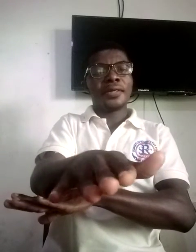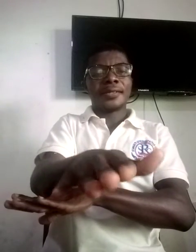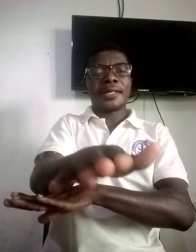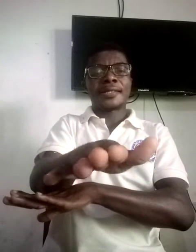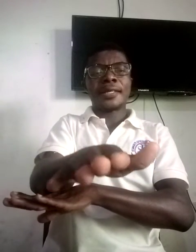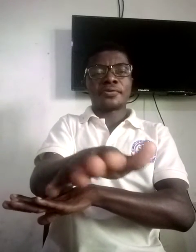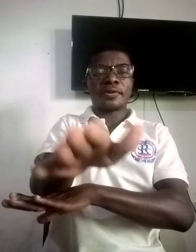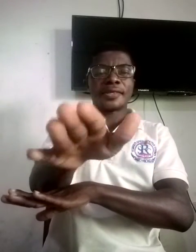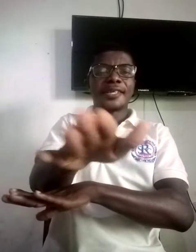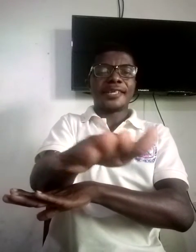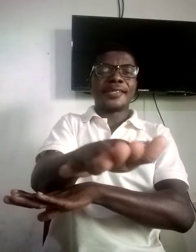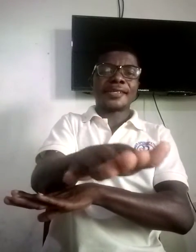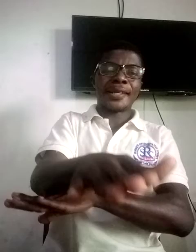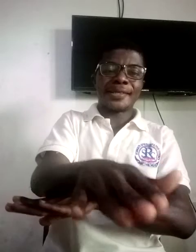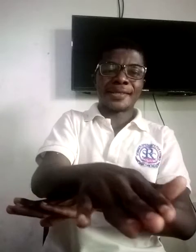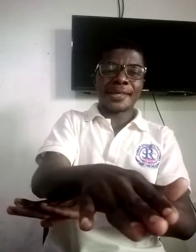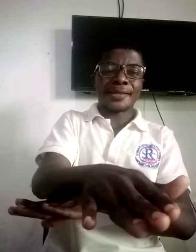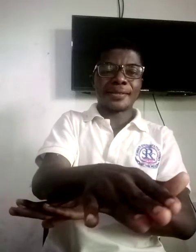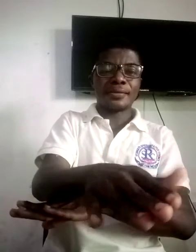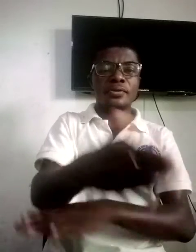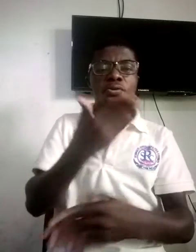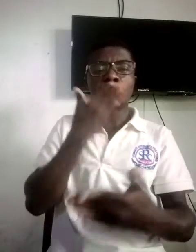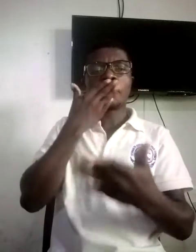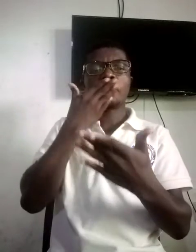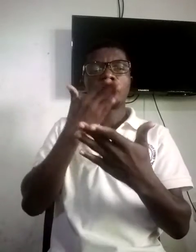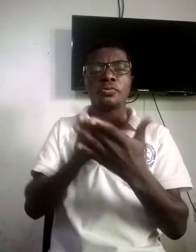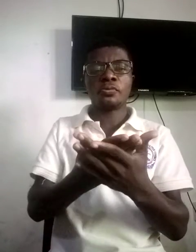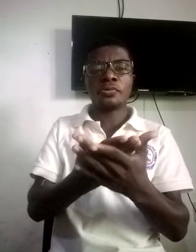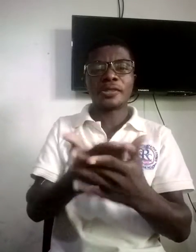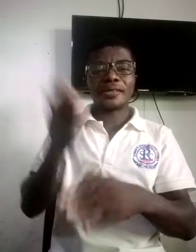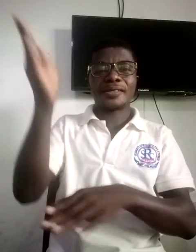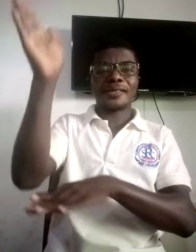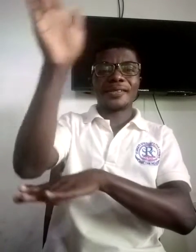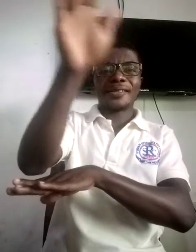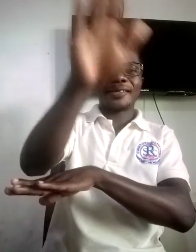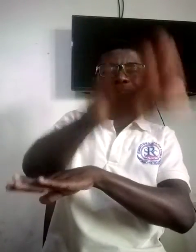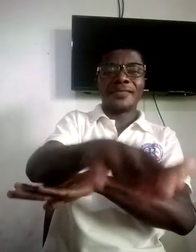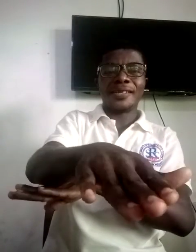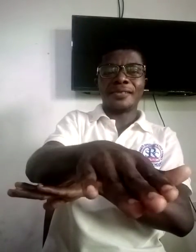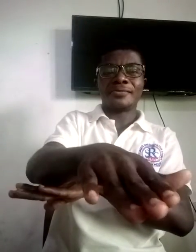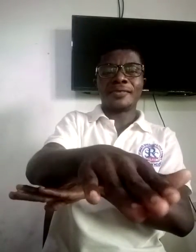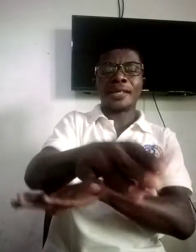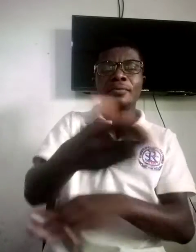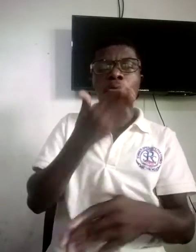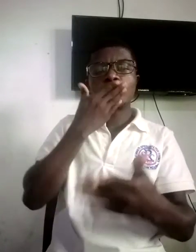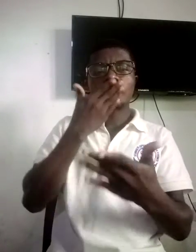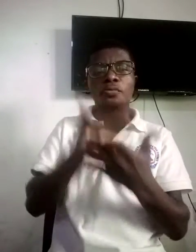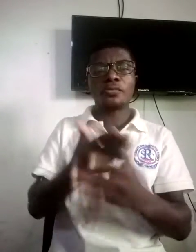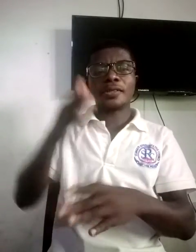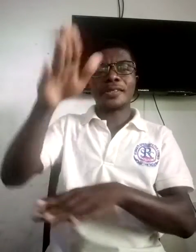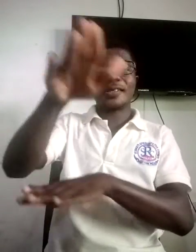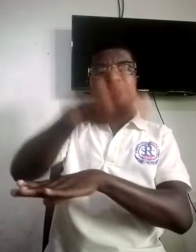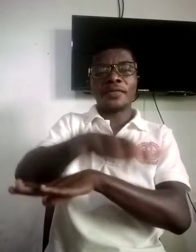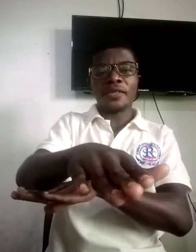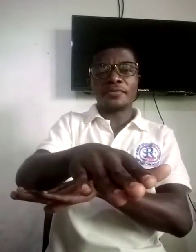the sun is what? The sun is setting. So good evening. So now good evening. So now